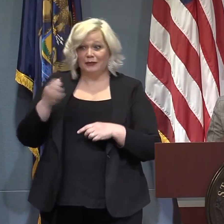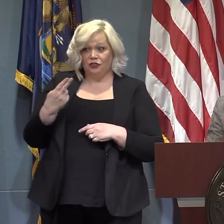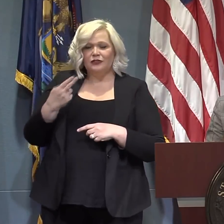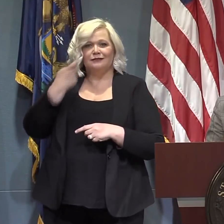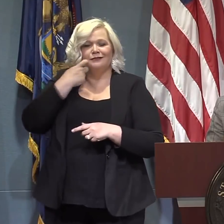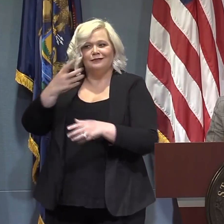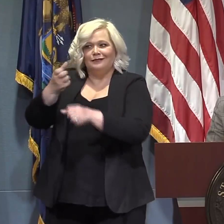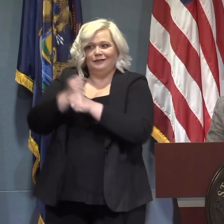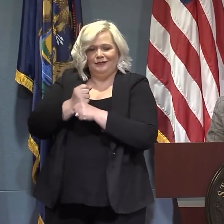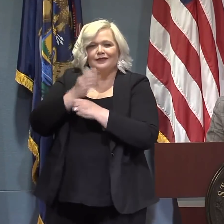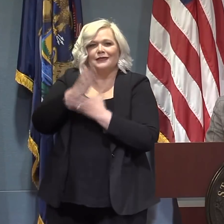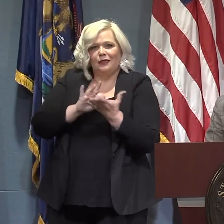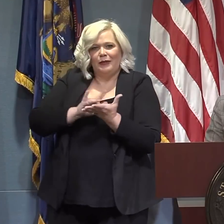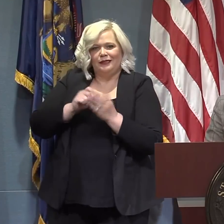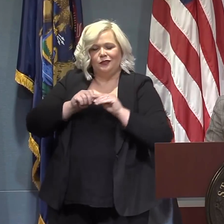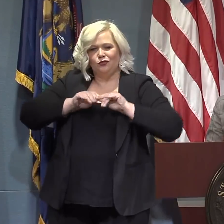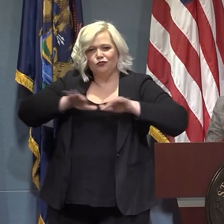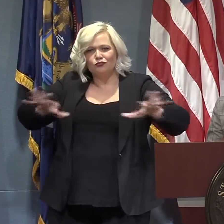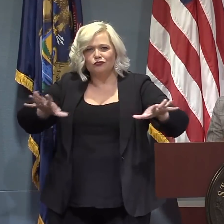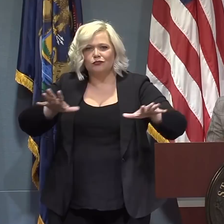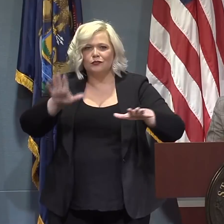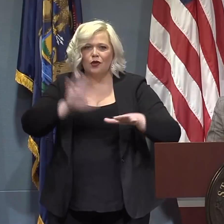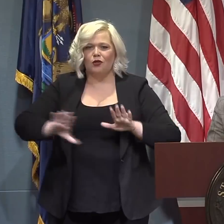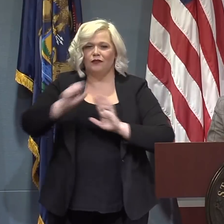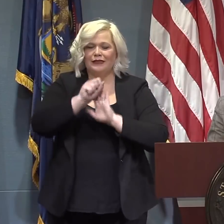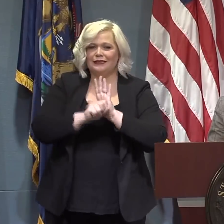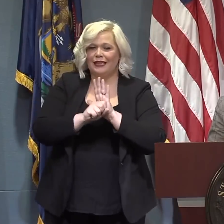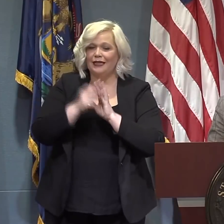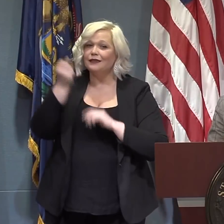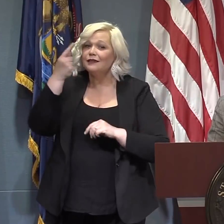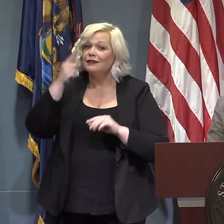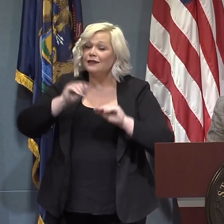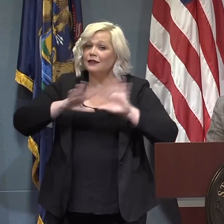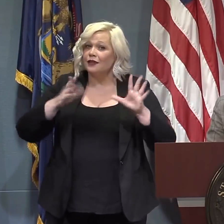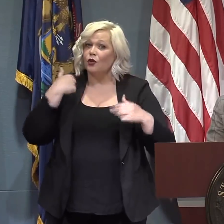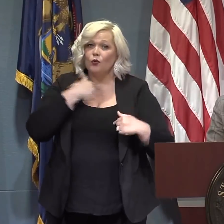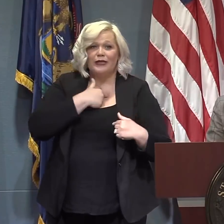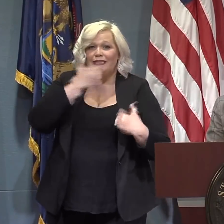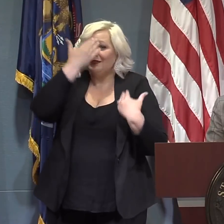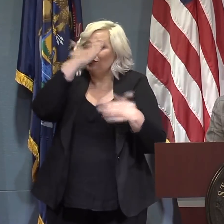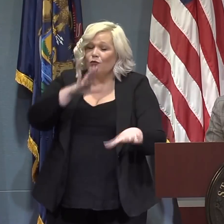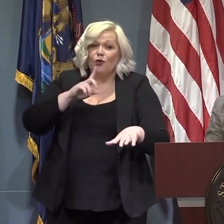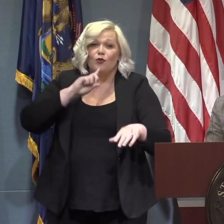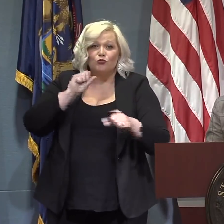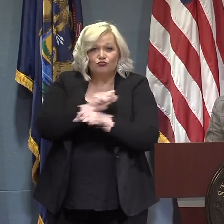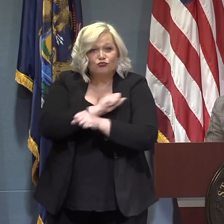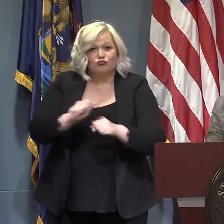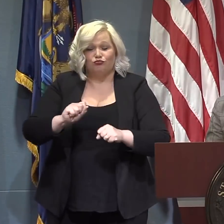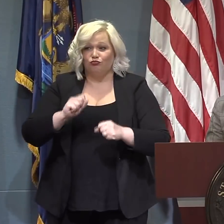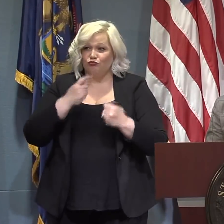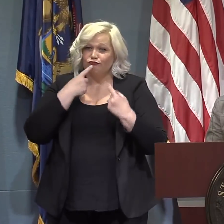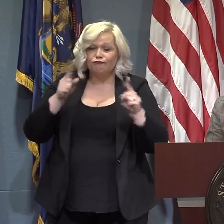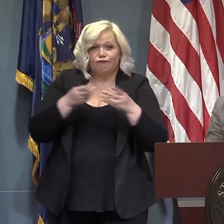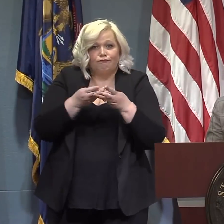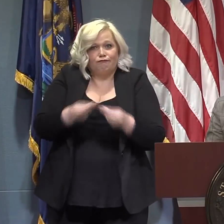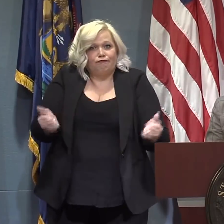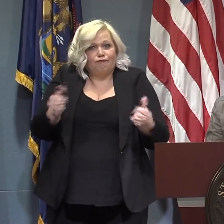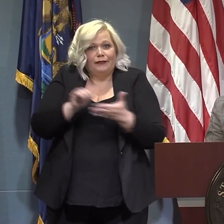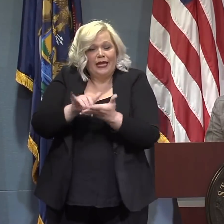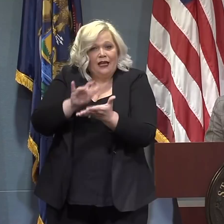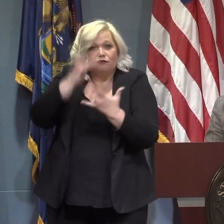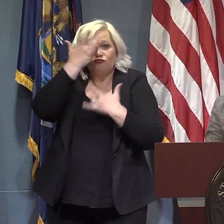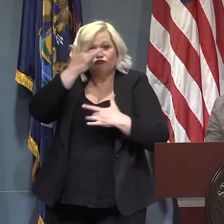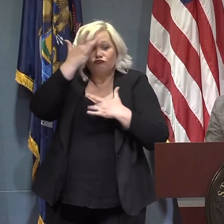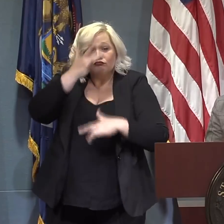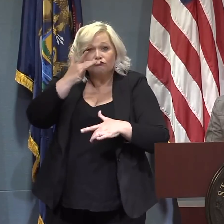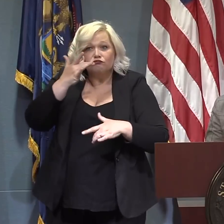distribute across the state. To be clear, while we do not know yet if this medication definitely works, and we don't yet know